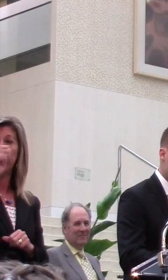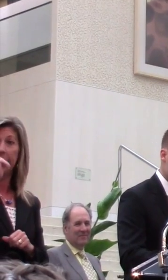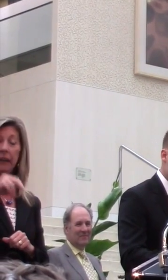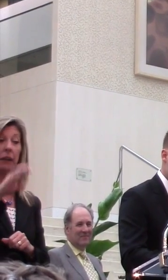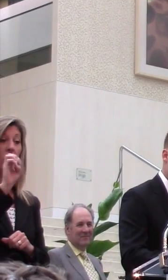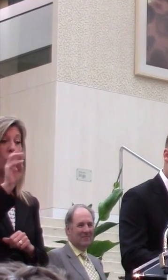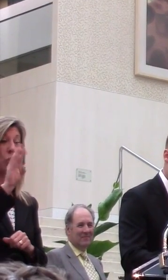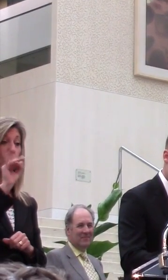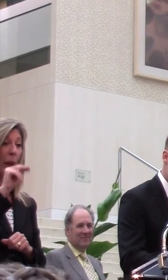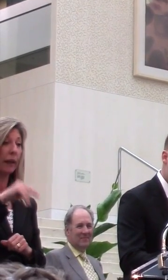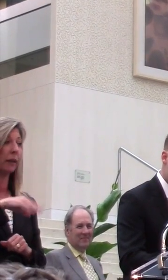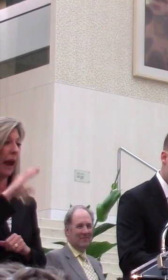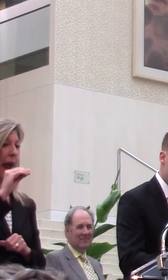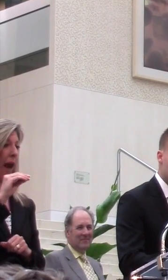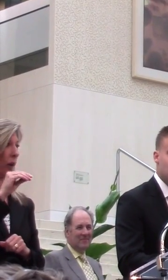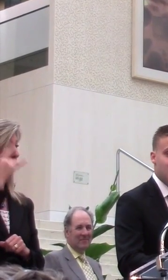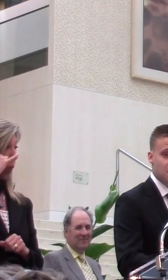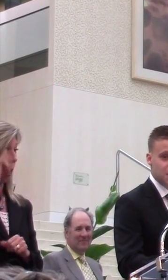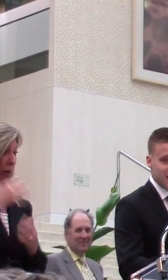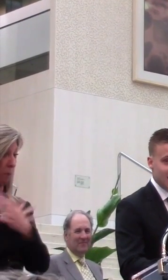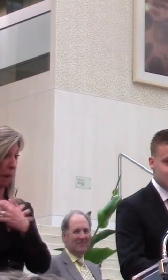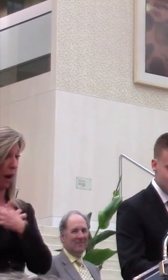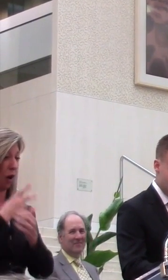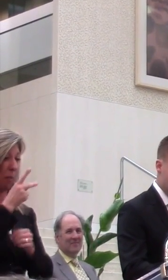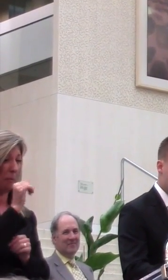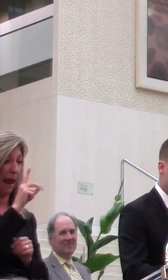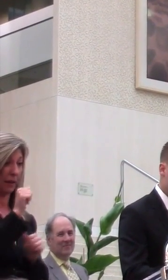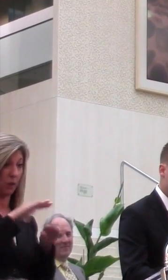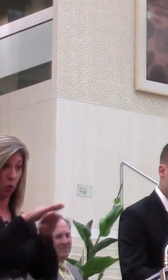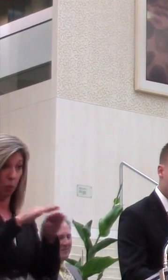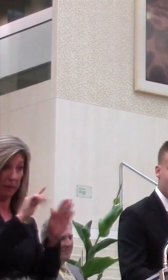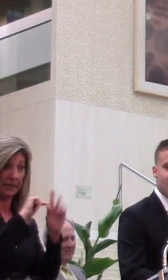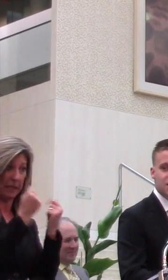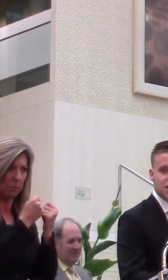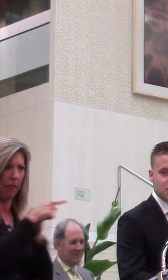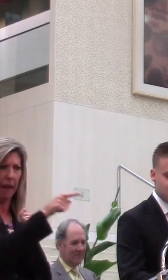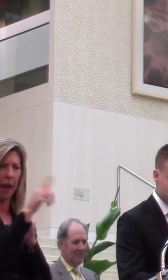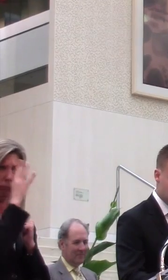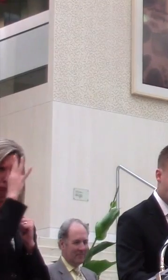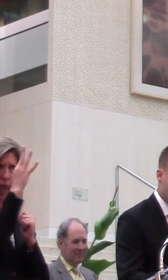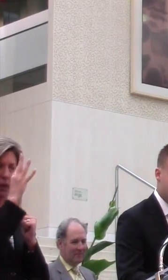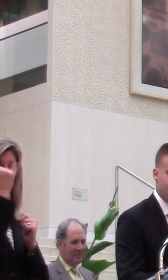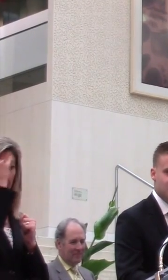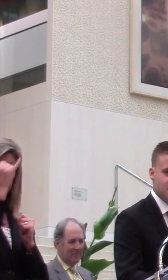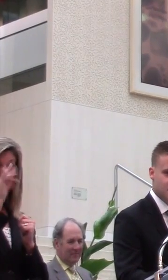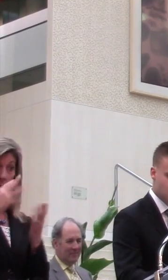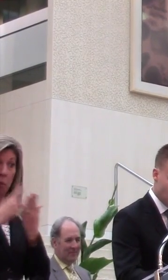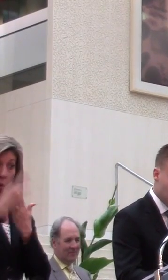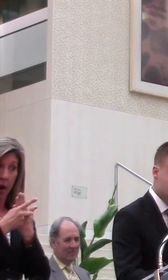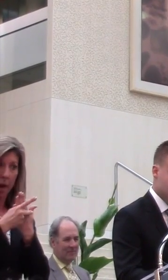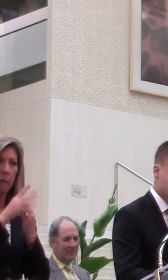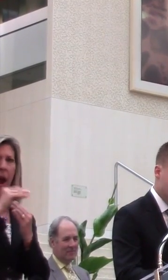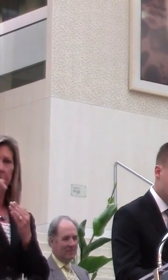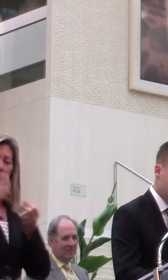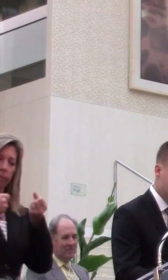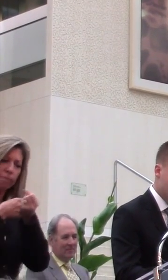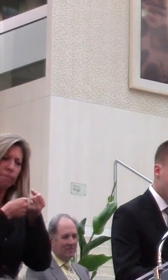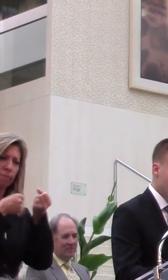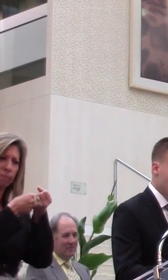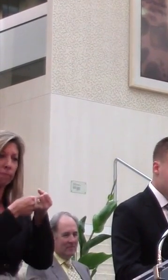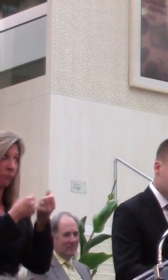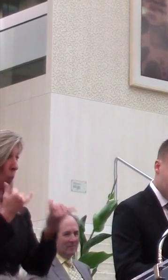well as the Golden Bears and Pandas swim teams, for coming up with the idea of the program and continuing to support it as it grows and